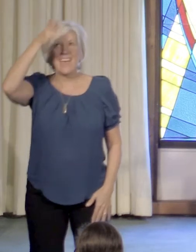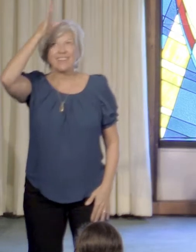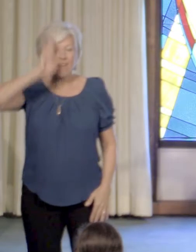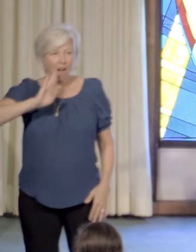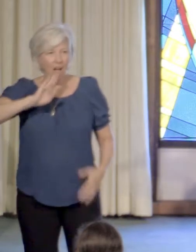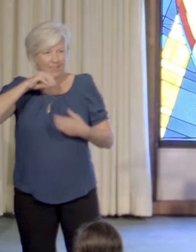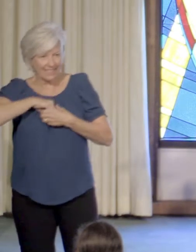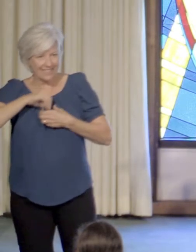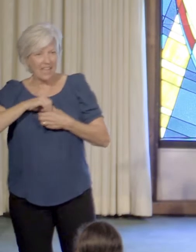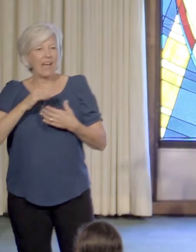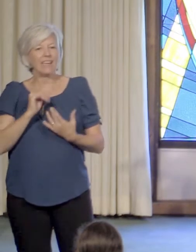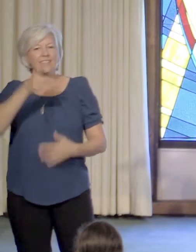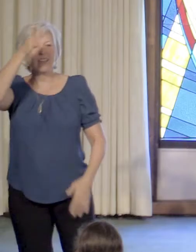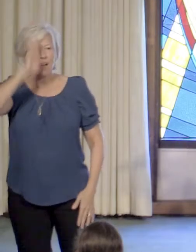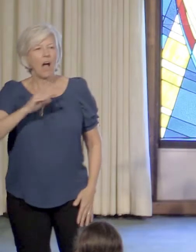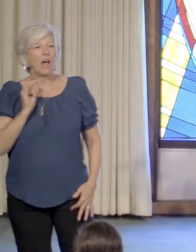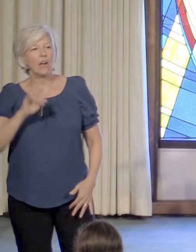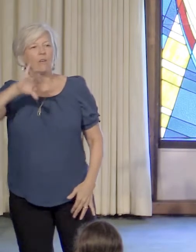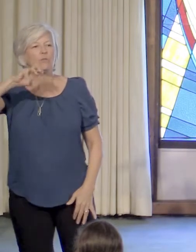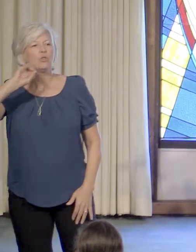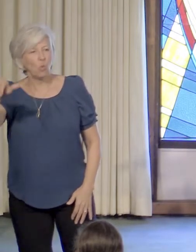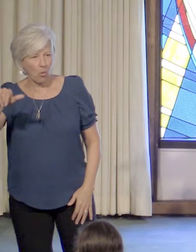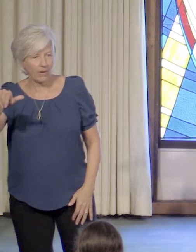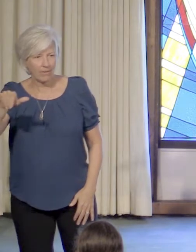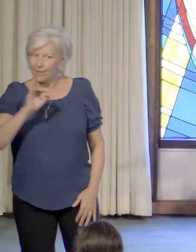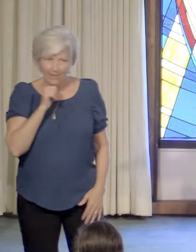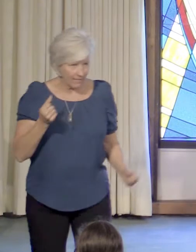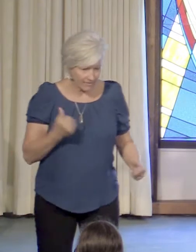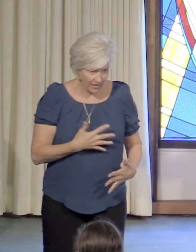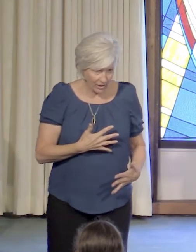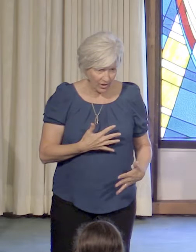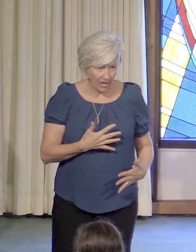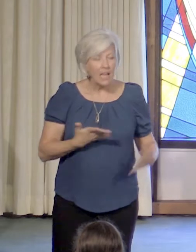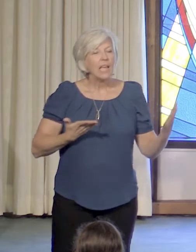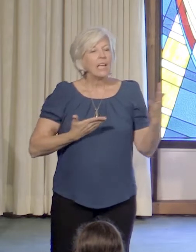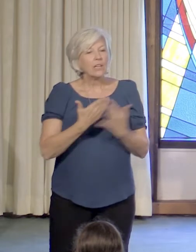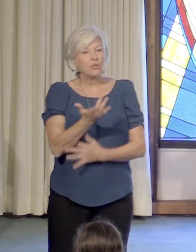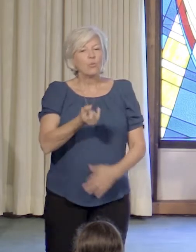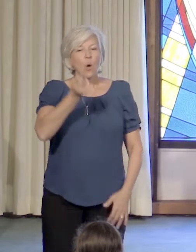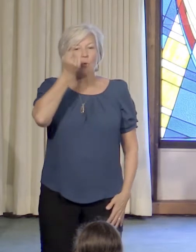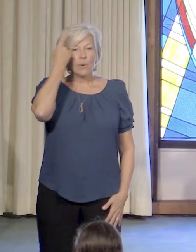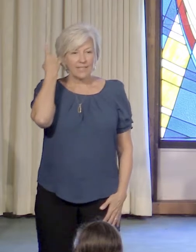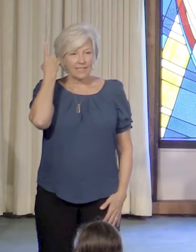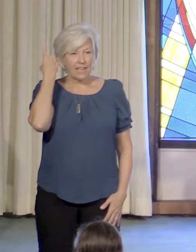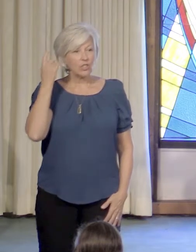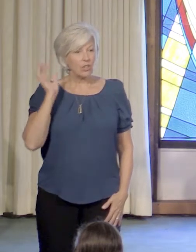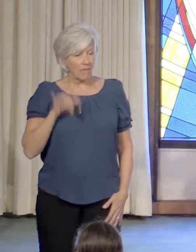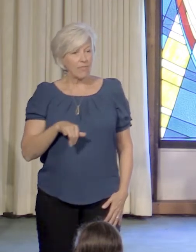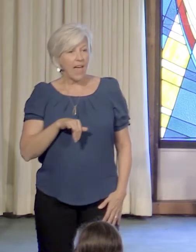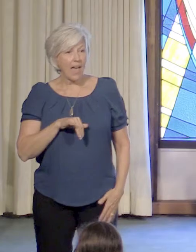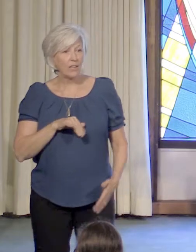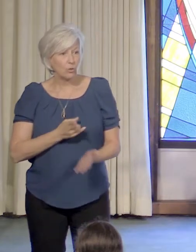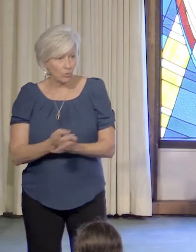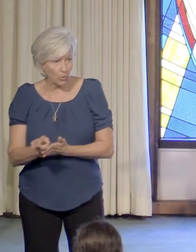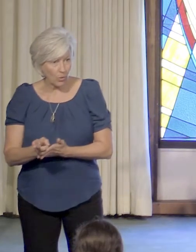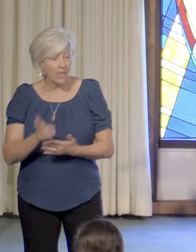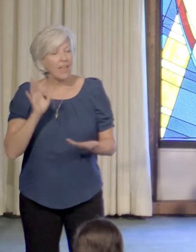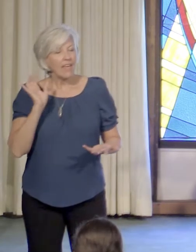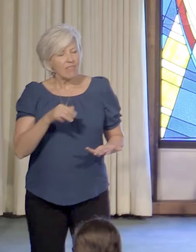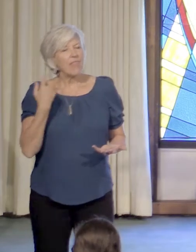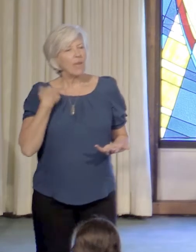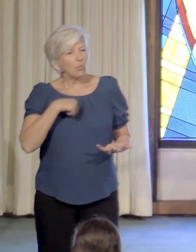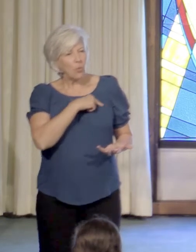fear, right? It is through our realization of this truth that we drink heartily of